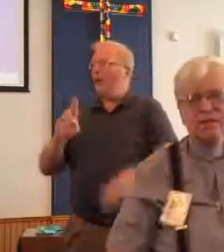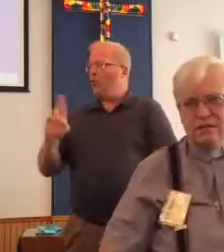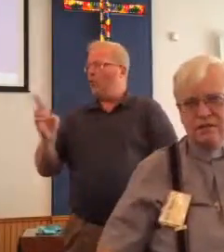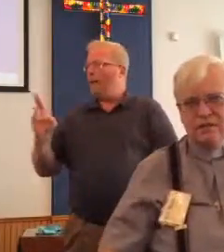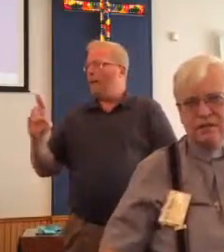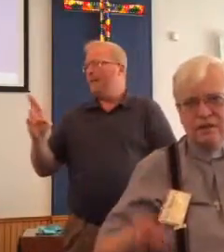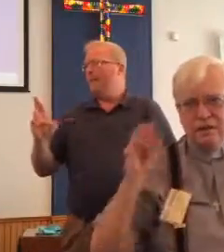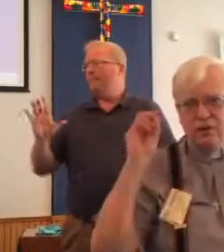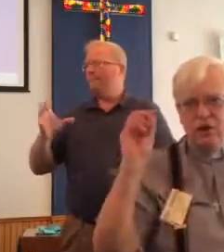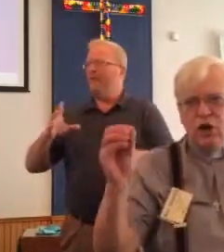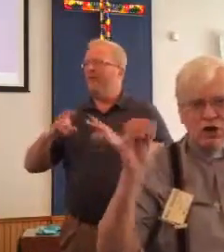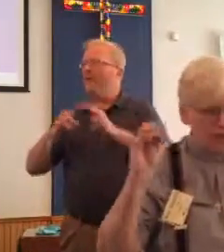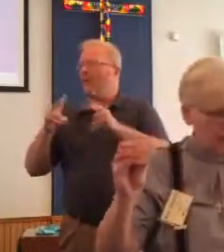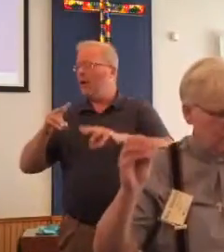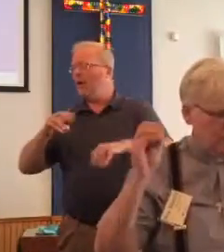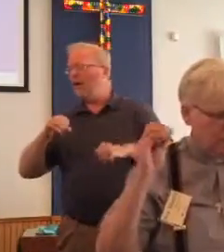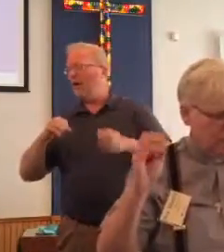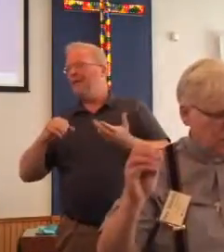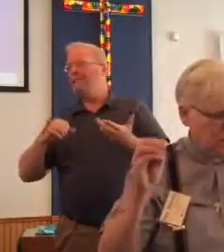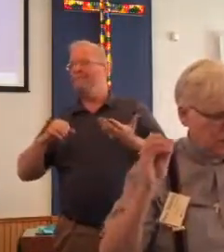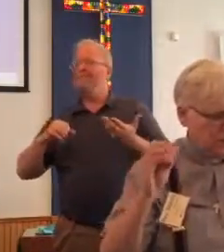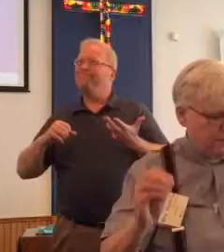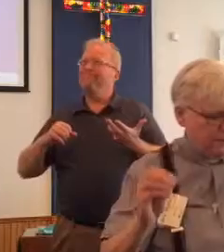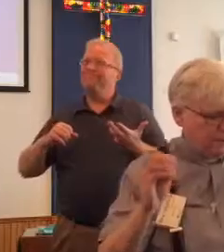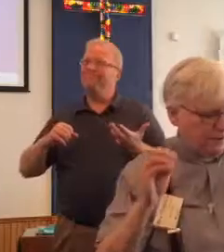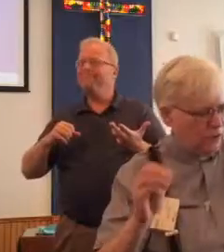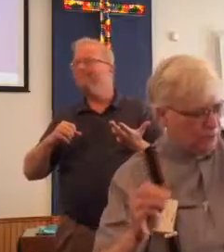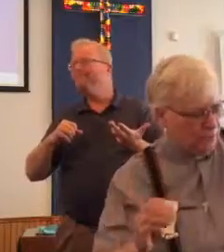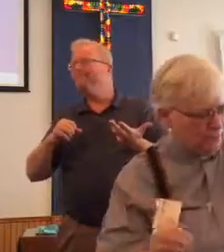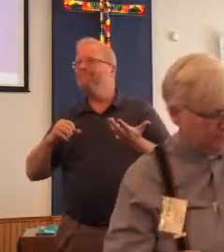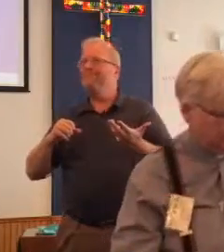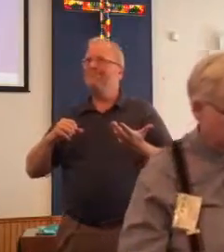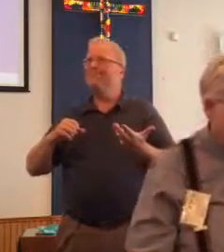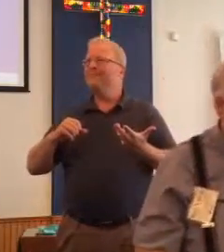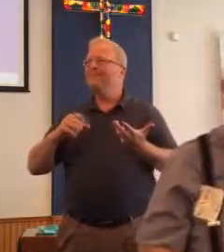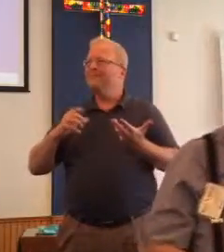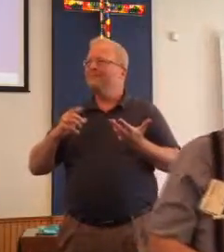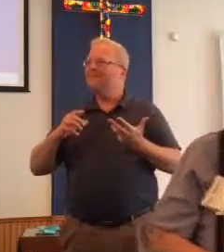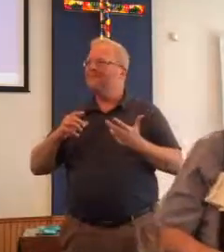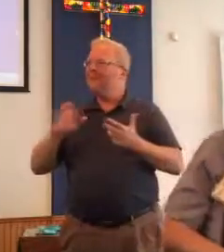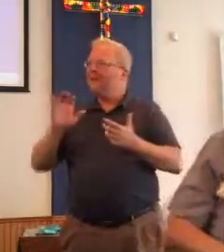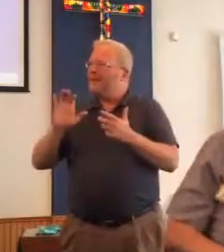for instance, they're talking about that specific view.